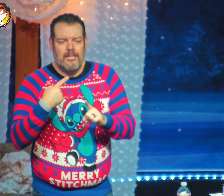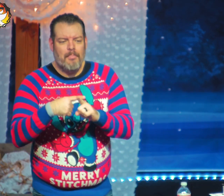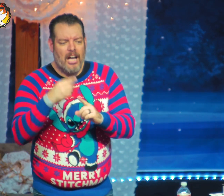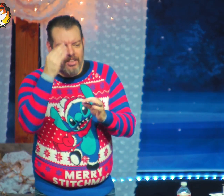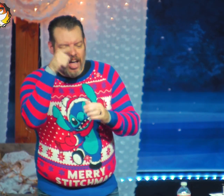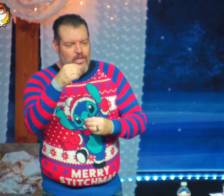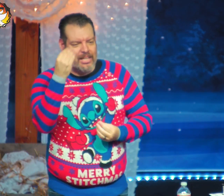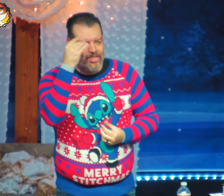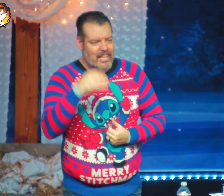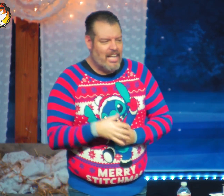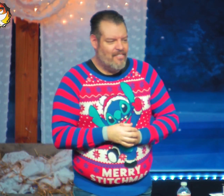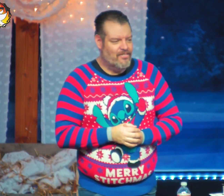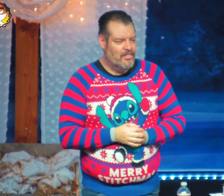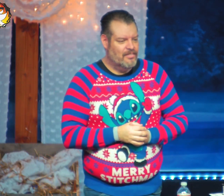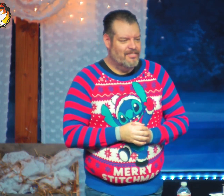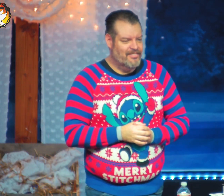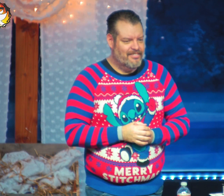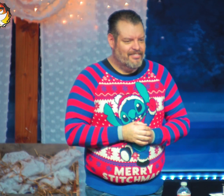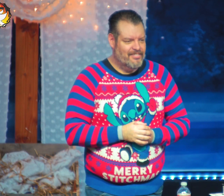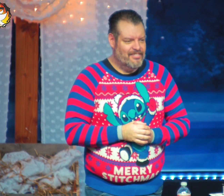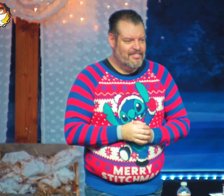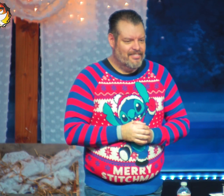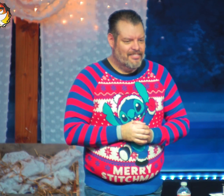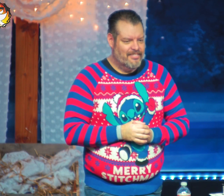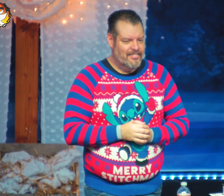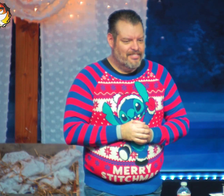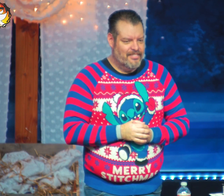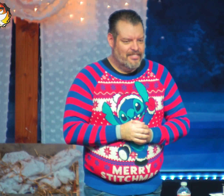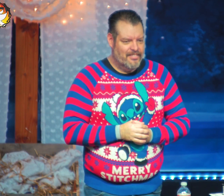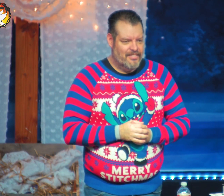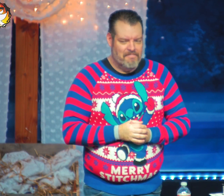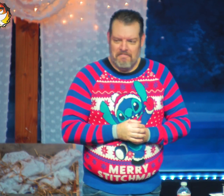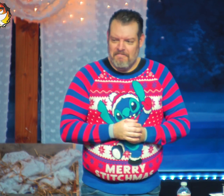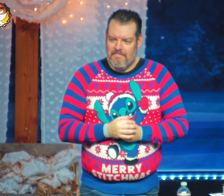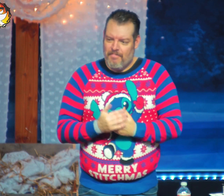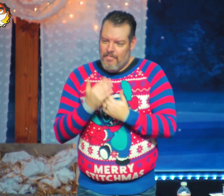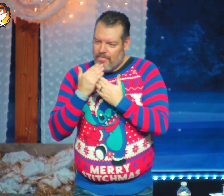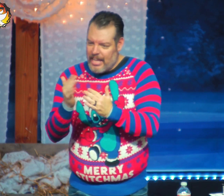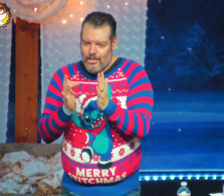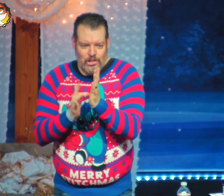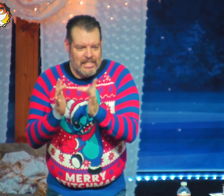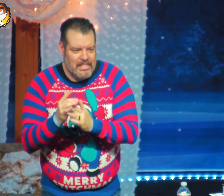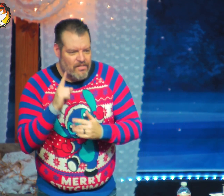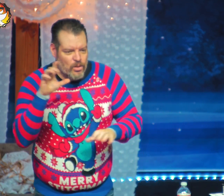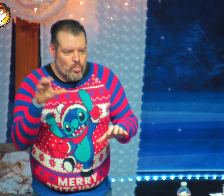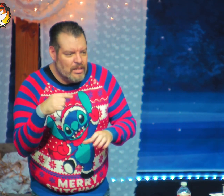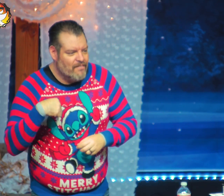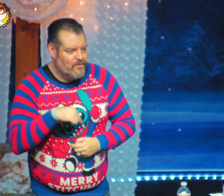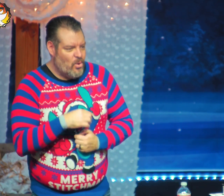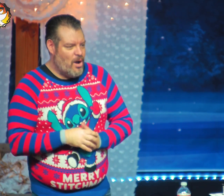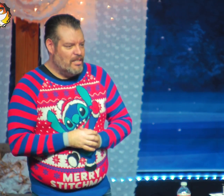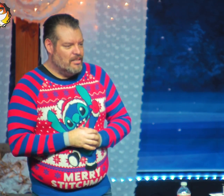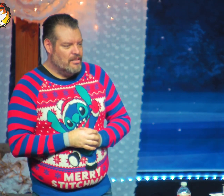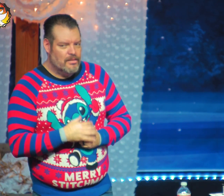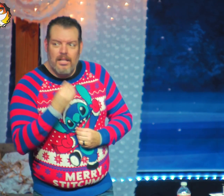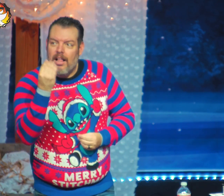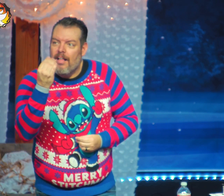Being deaf during Christmas time, we need those thoughts. Be positive. Keep on going. Inflation's going up. Great. Let's